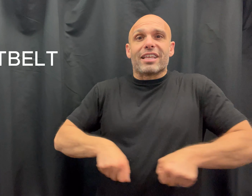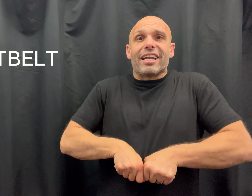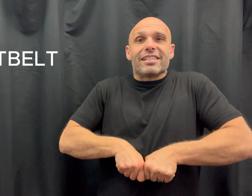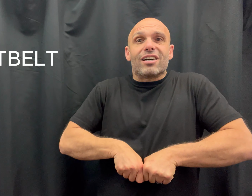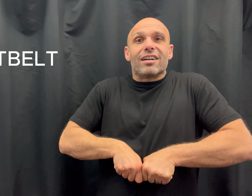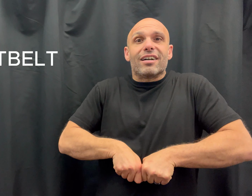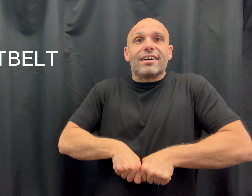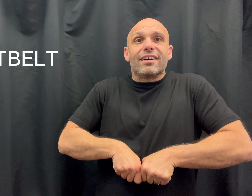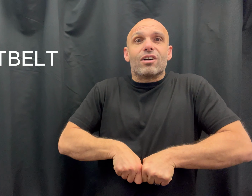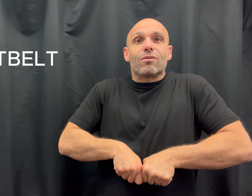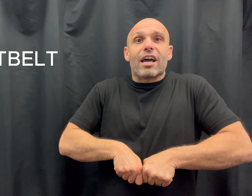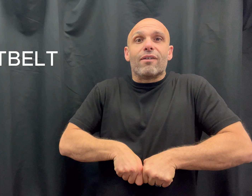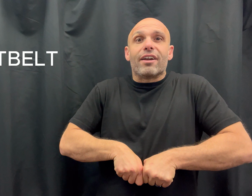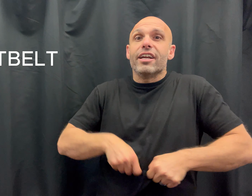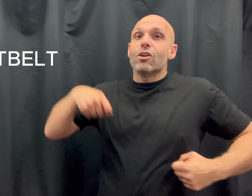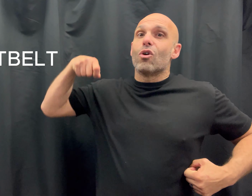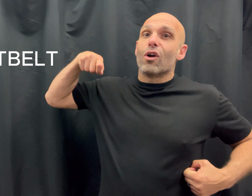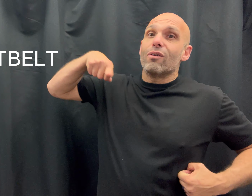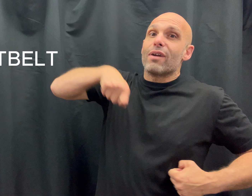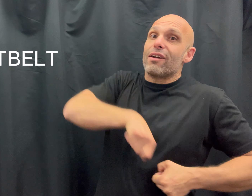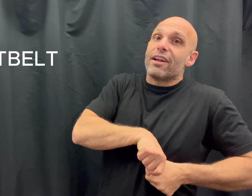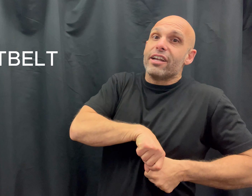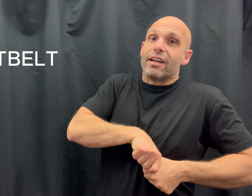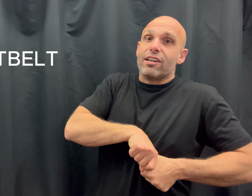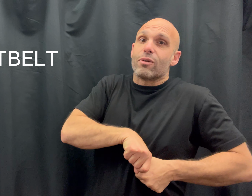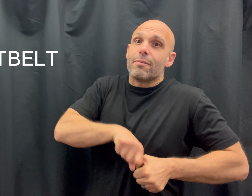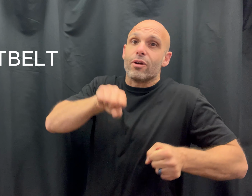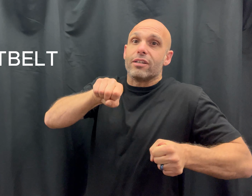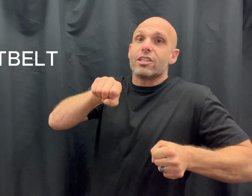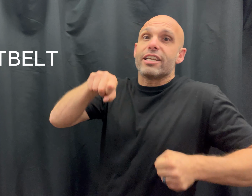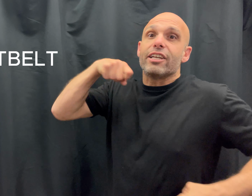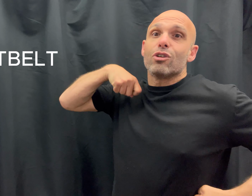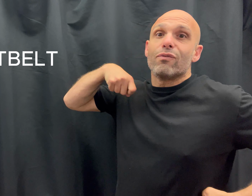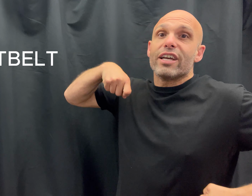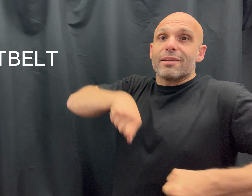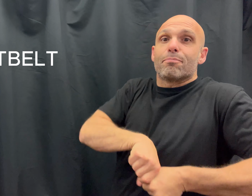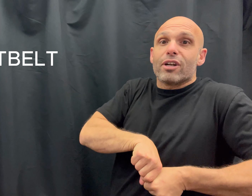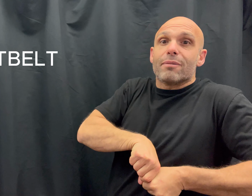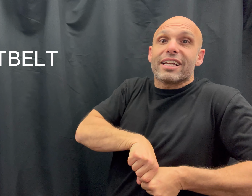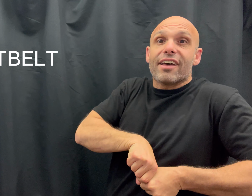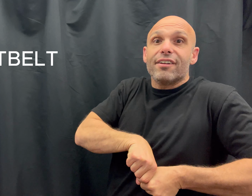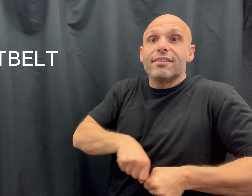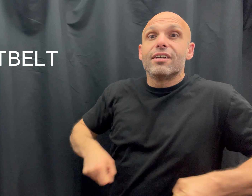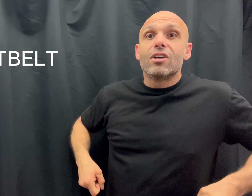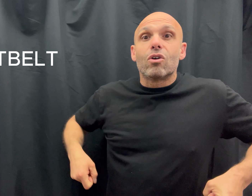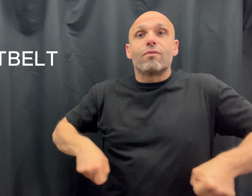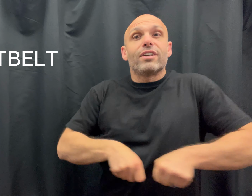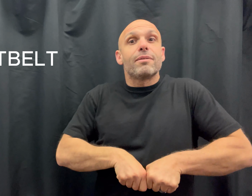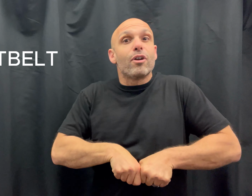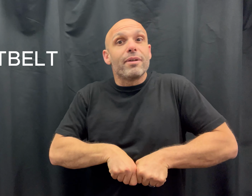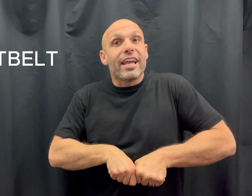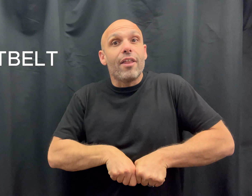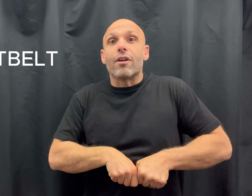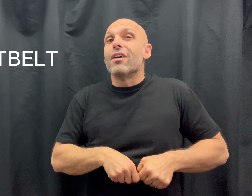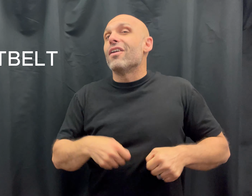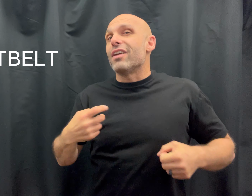is right around here or right around here. And look what I'm doing. Just taking 2 fists and putting them together, or fists and putting them together. The other